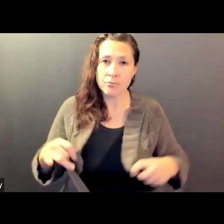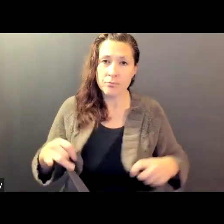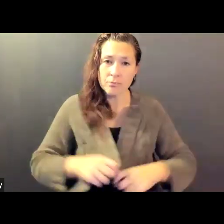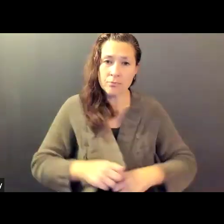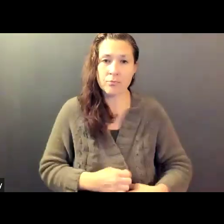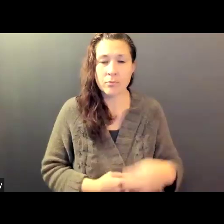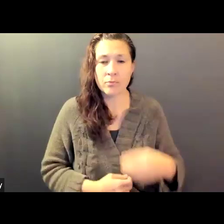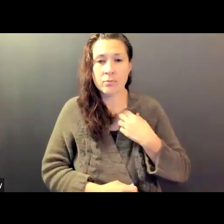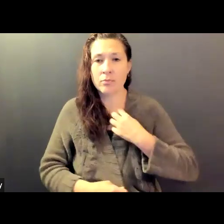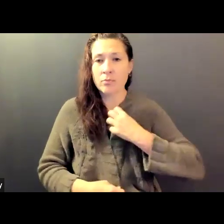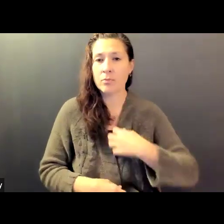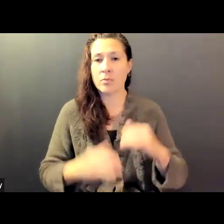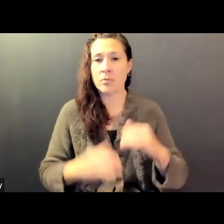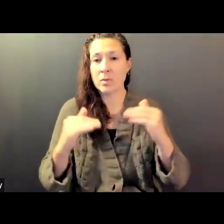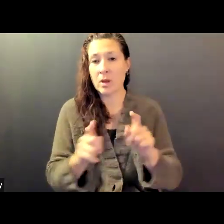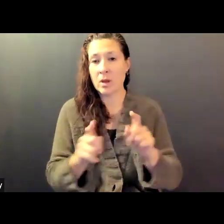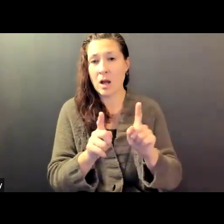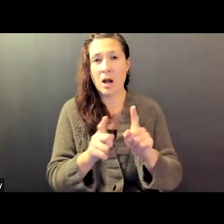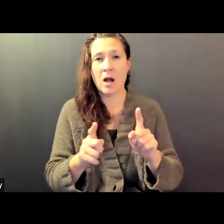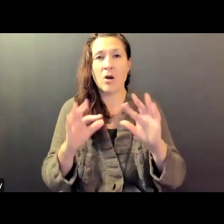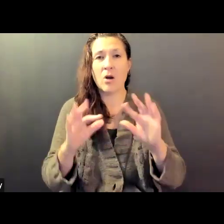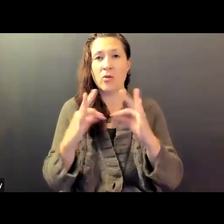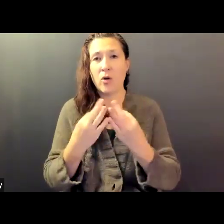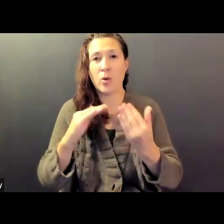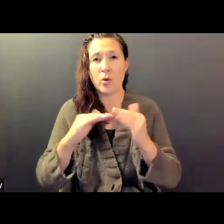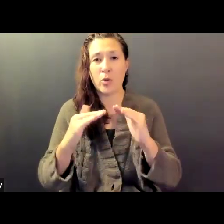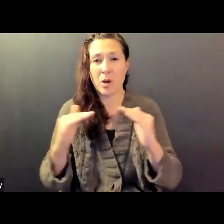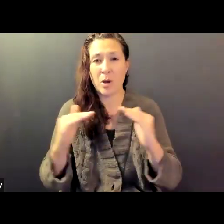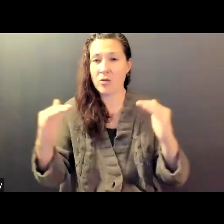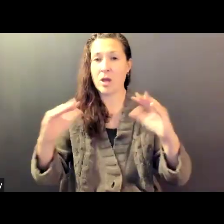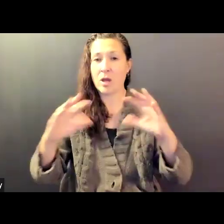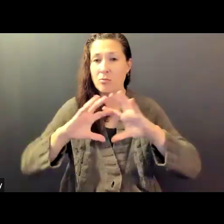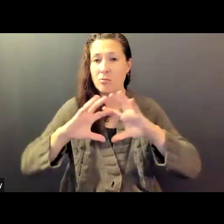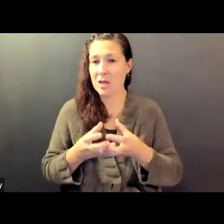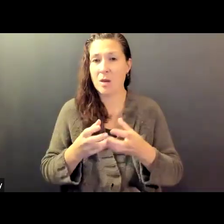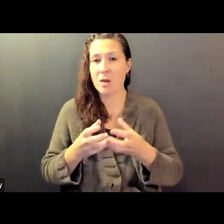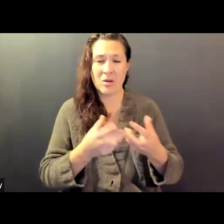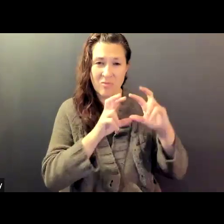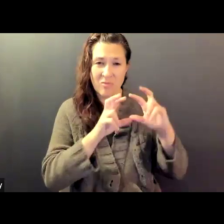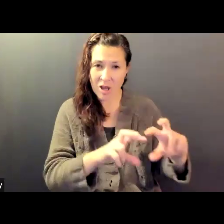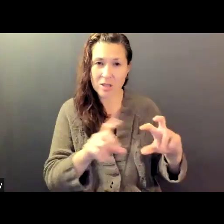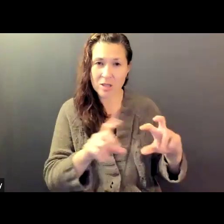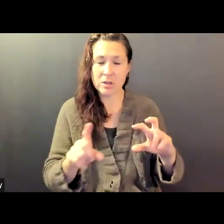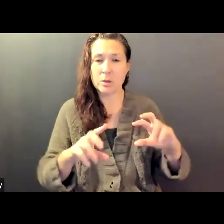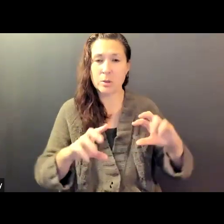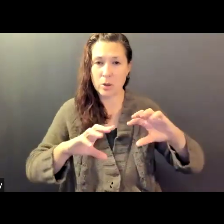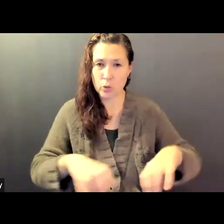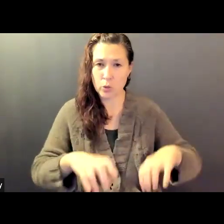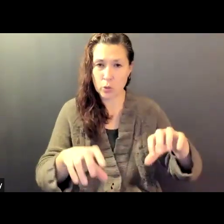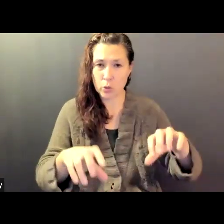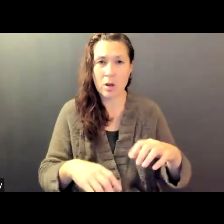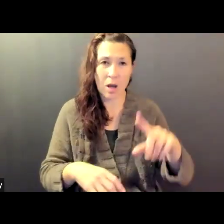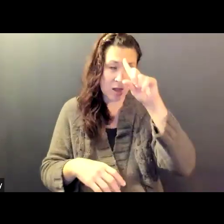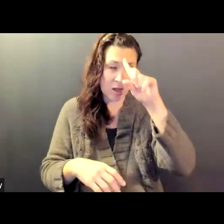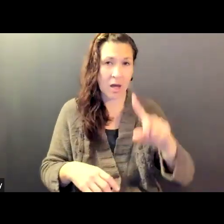Finally, I should mention the work of our family and community advancement team and the progress they've made on investments. I actually thought maybe we